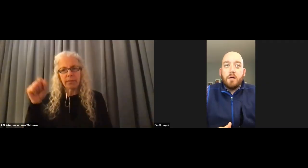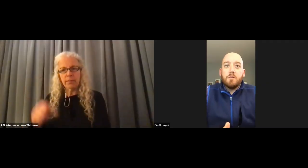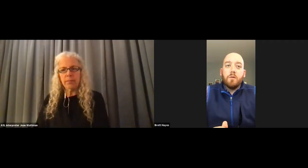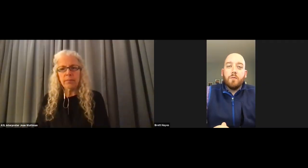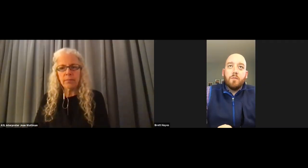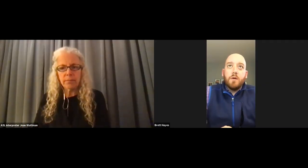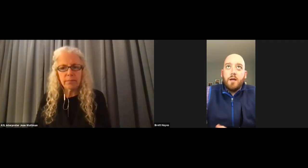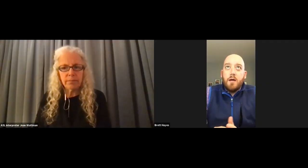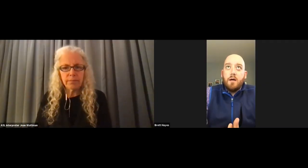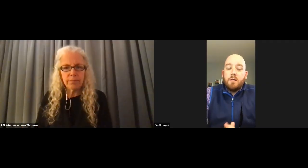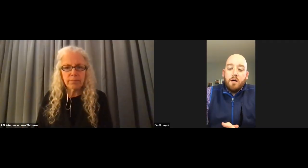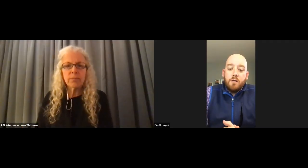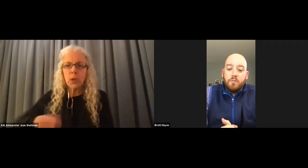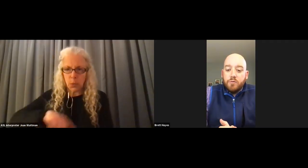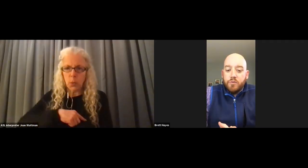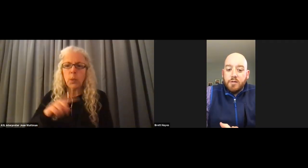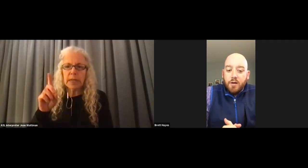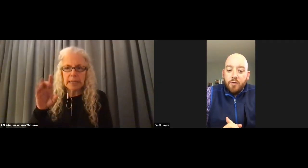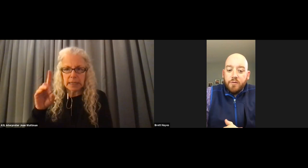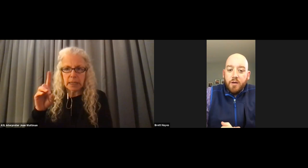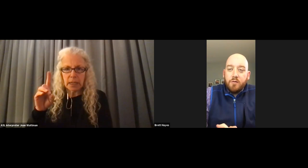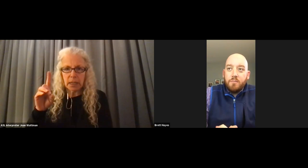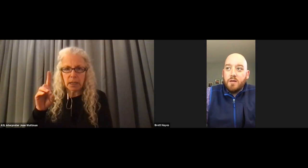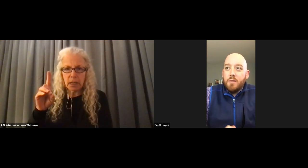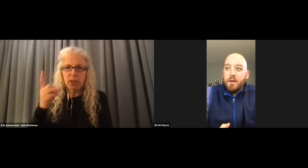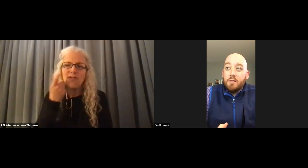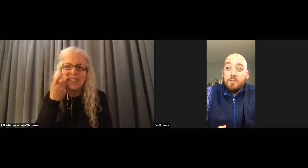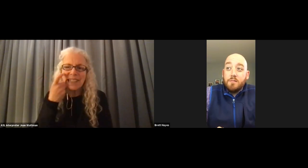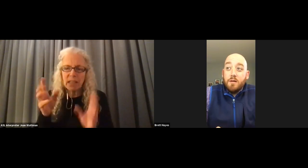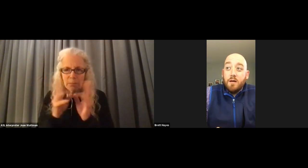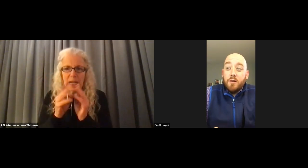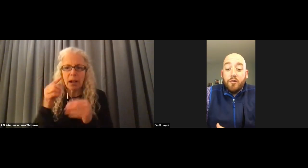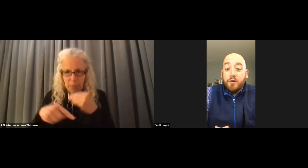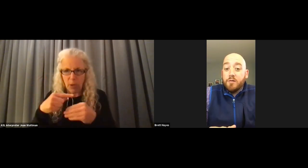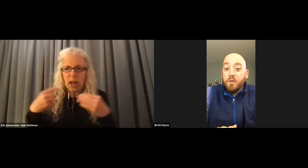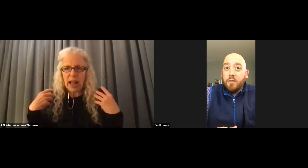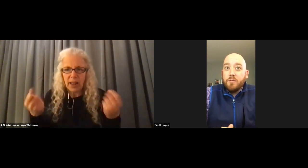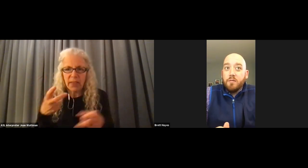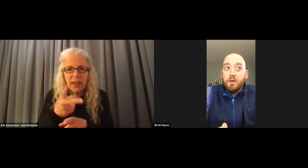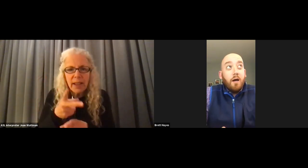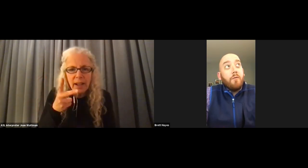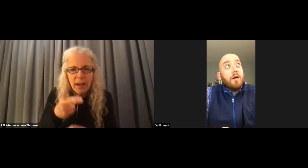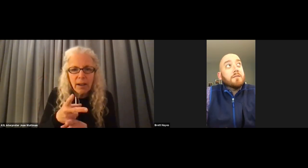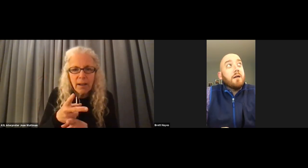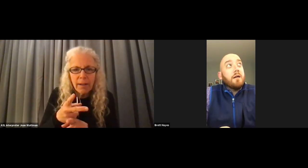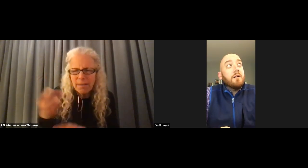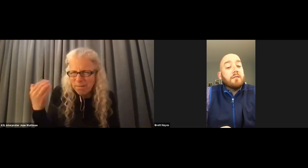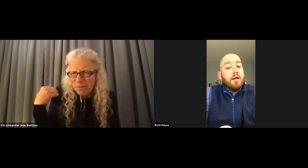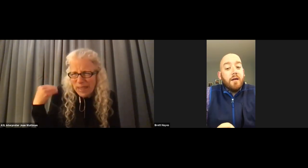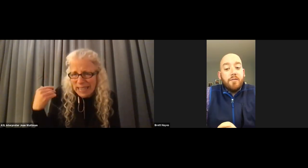So we had a most recent healthcare committee meeting earlier this month. I want to say the 8th.